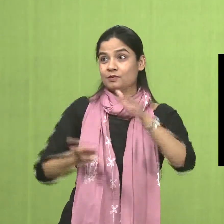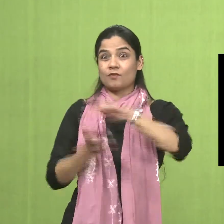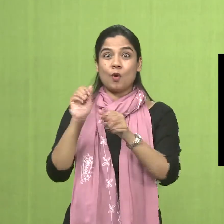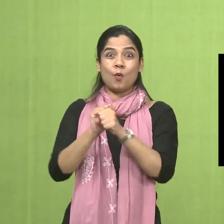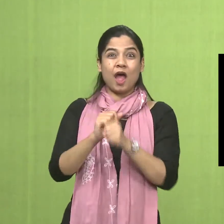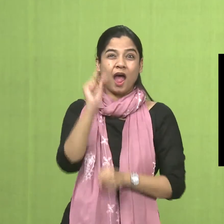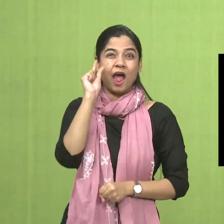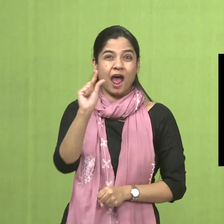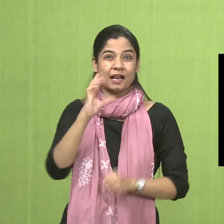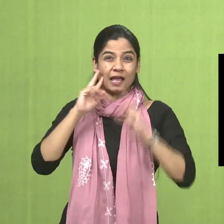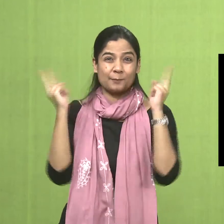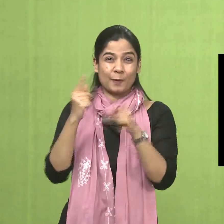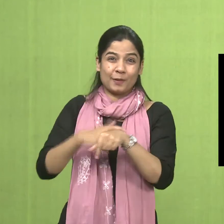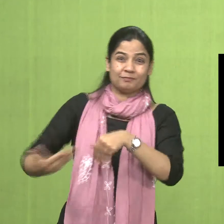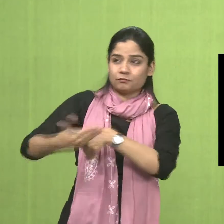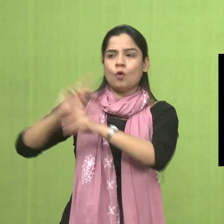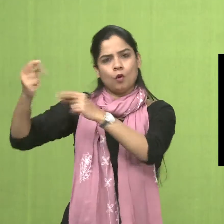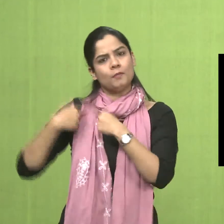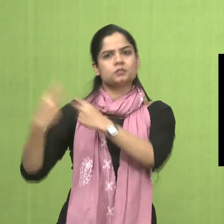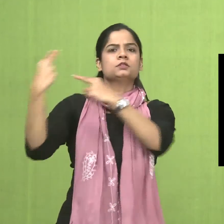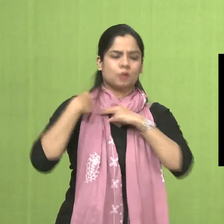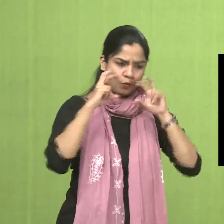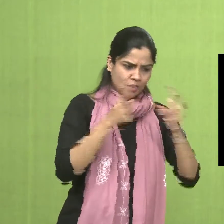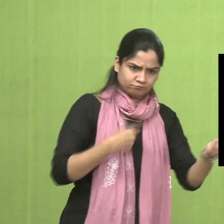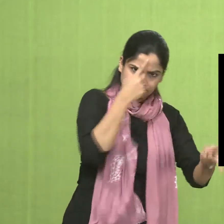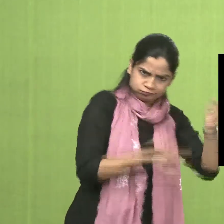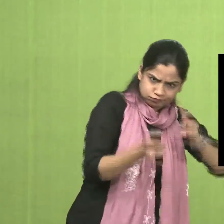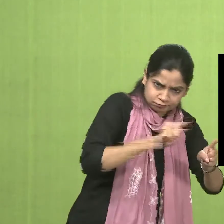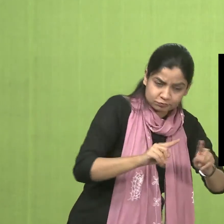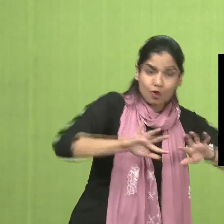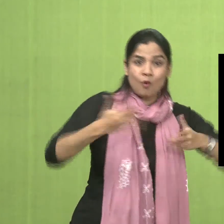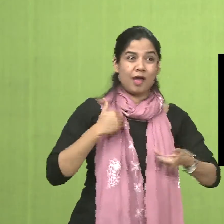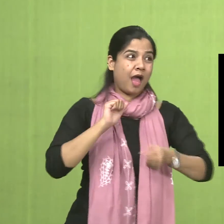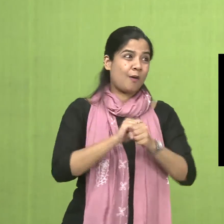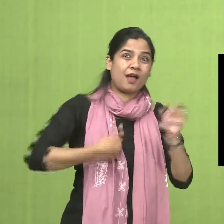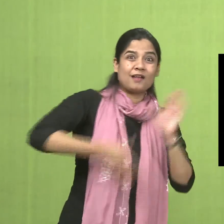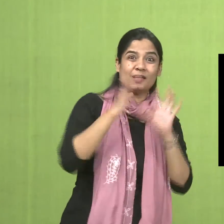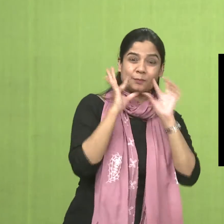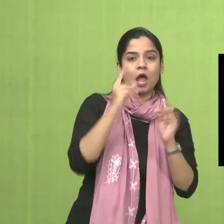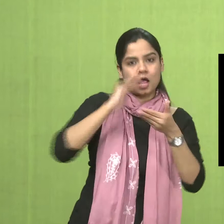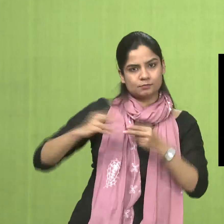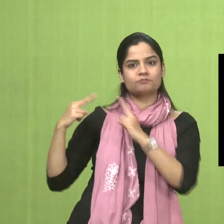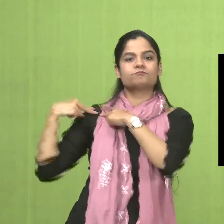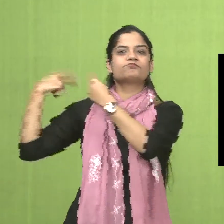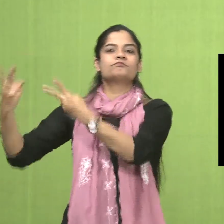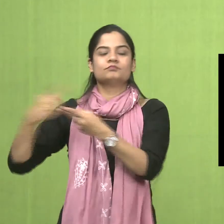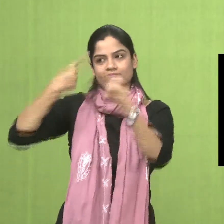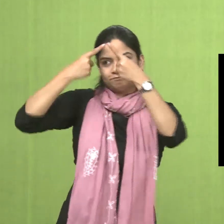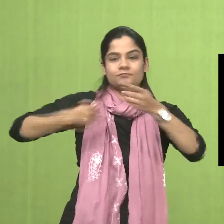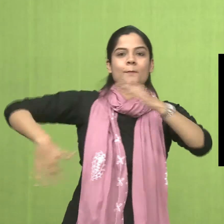the husband has to urgently go somewhere and he can't do that, then the woman has to manage it, and vice versa. If the woman has to leave for something urgent,